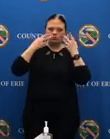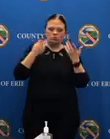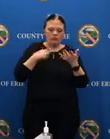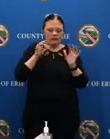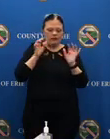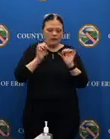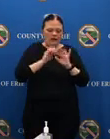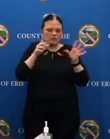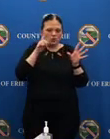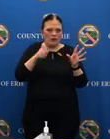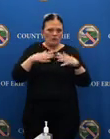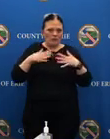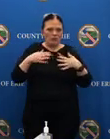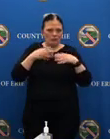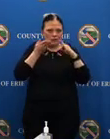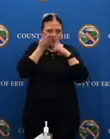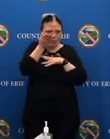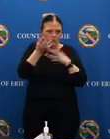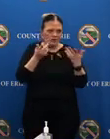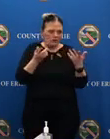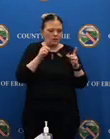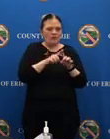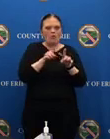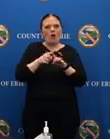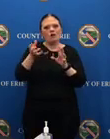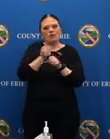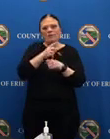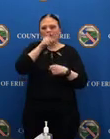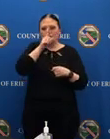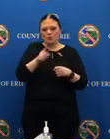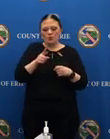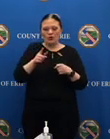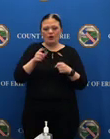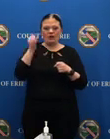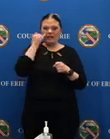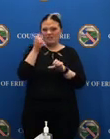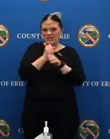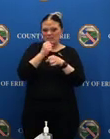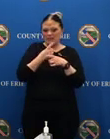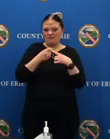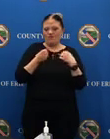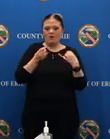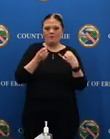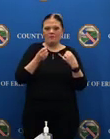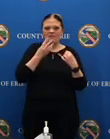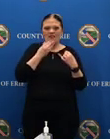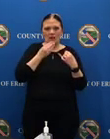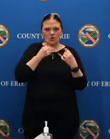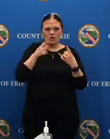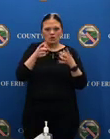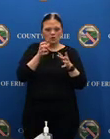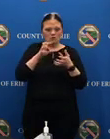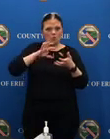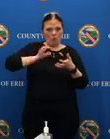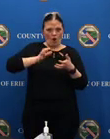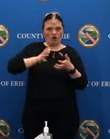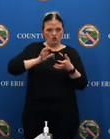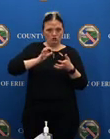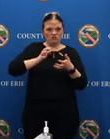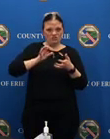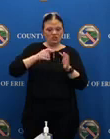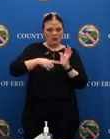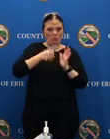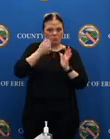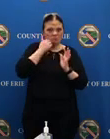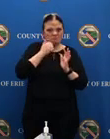some breathable, and you want to also make sure that if it's made out of fabric, that you wash it at least once a day,